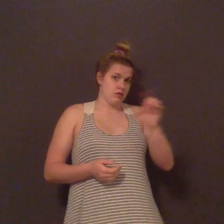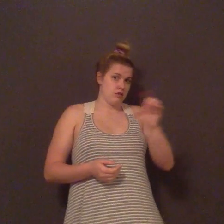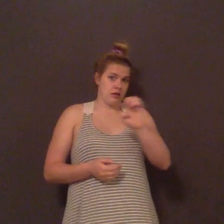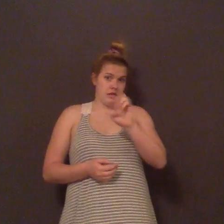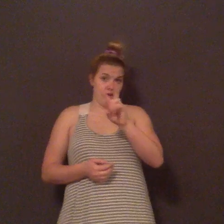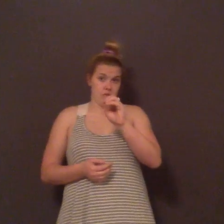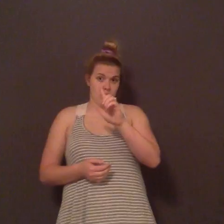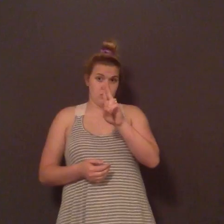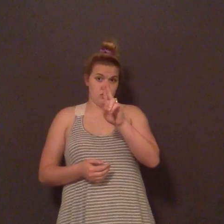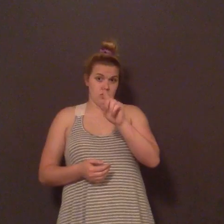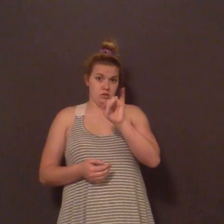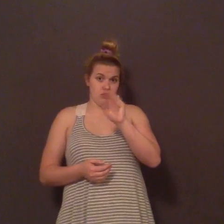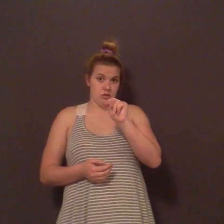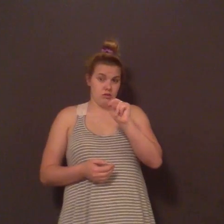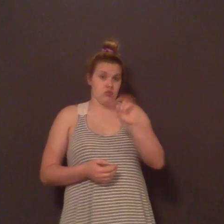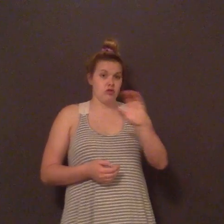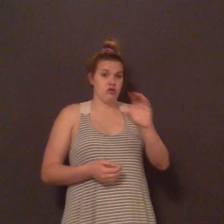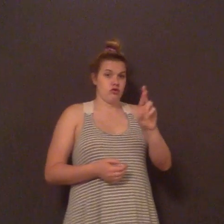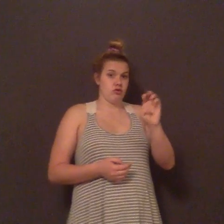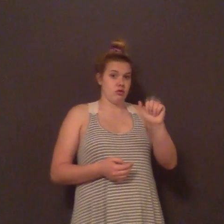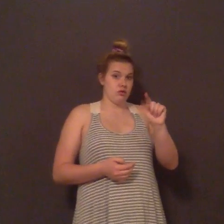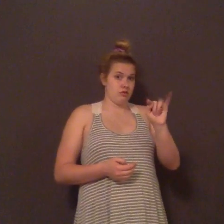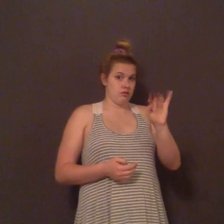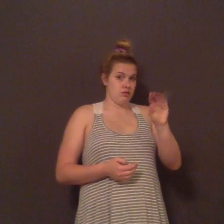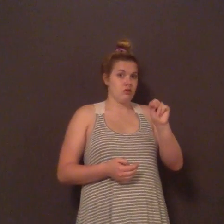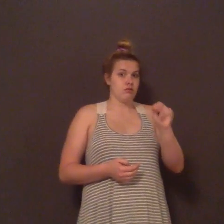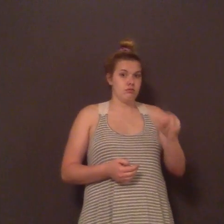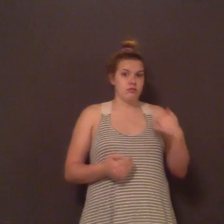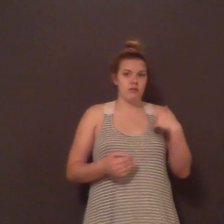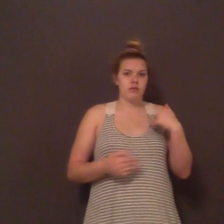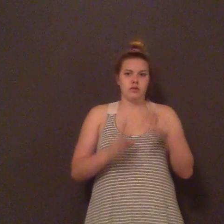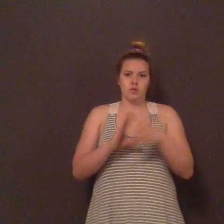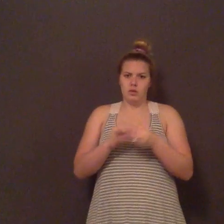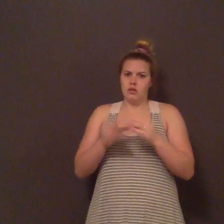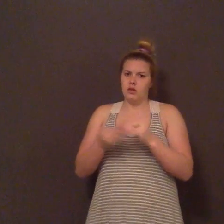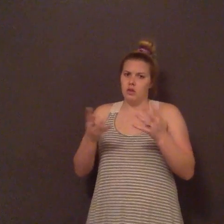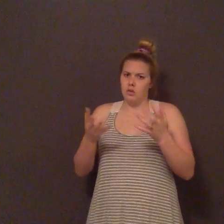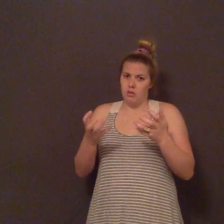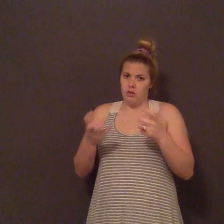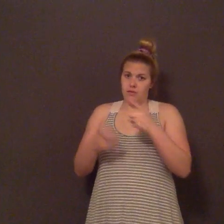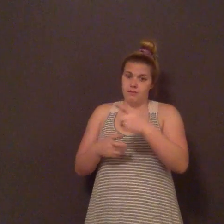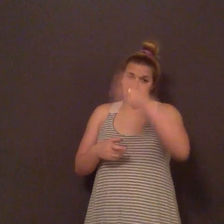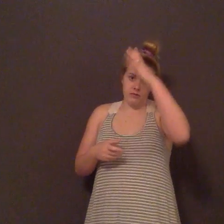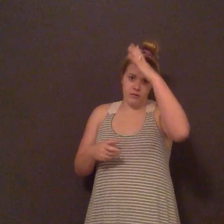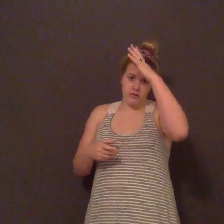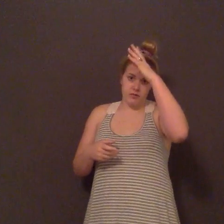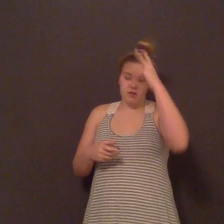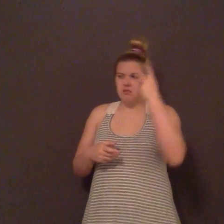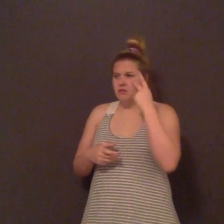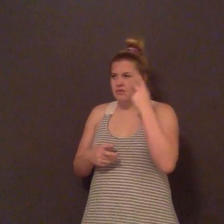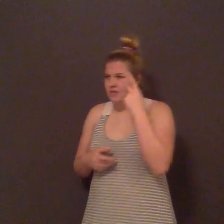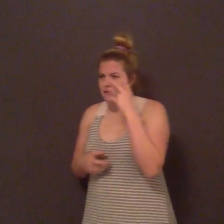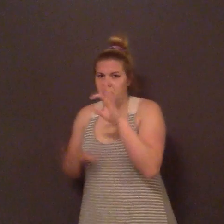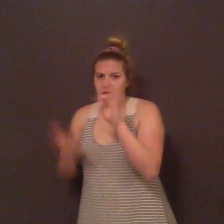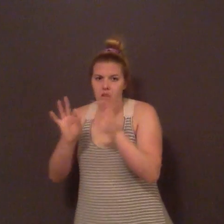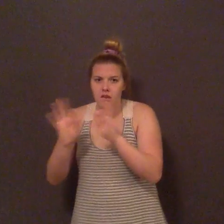creationism? I want to do a story on this prior to the debate and build it up. There's the father's contact information. See what you can find out. You know, his purpose, motive, what he